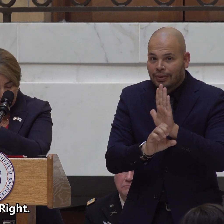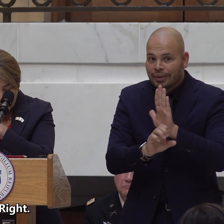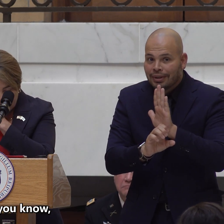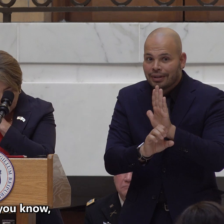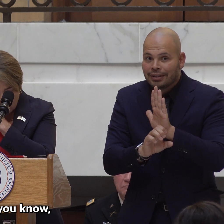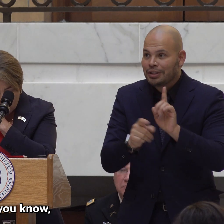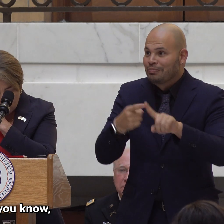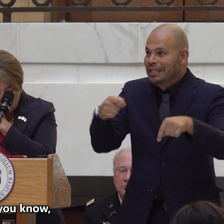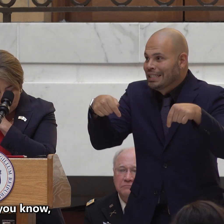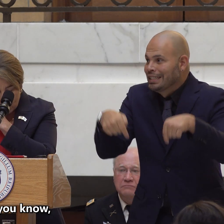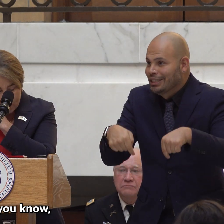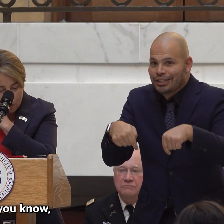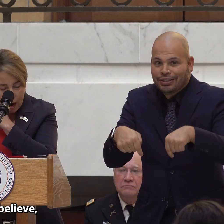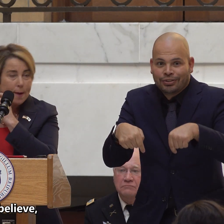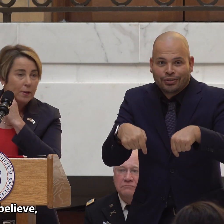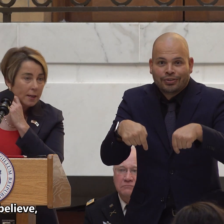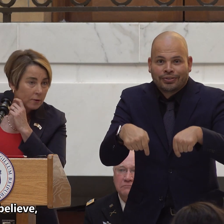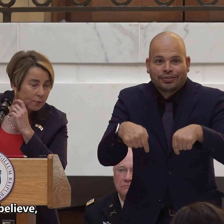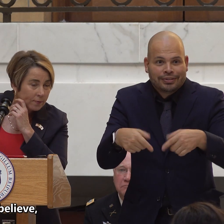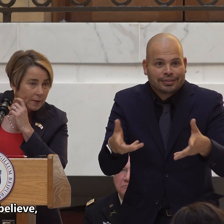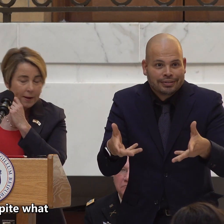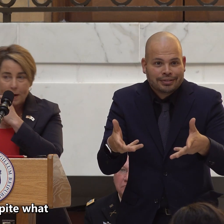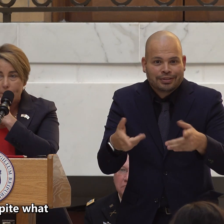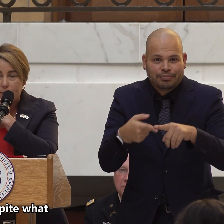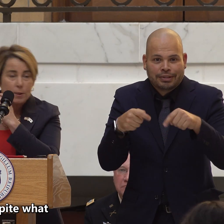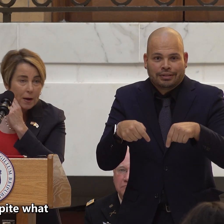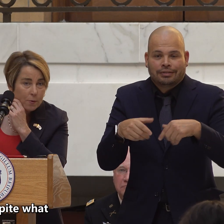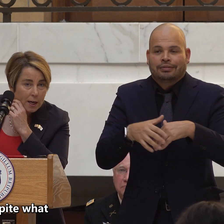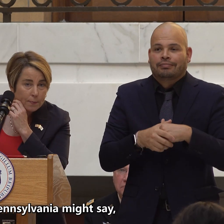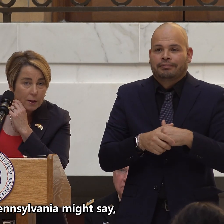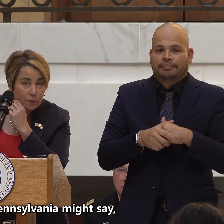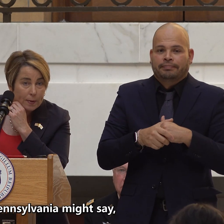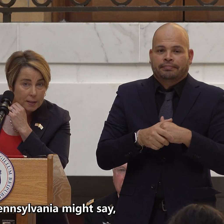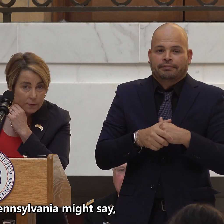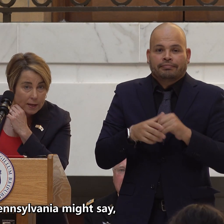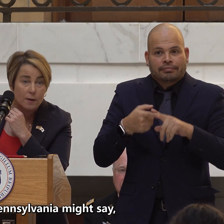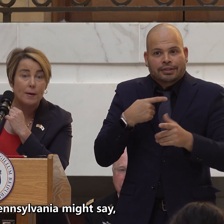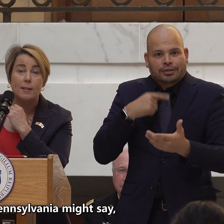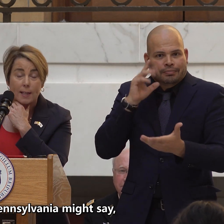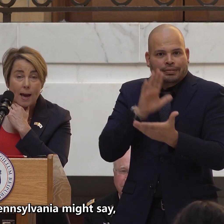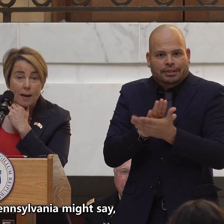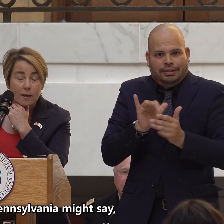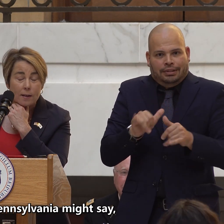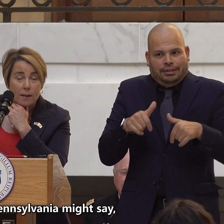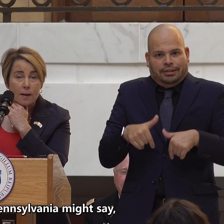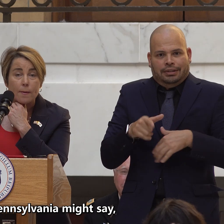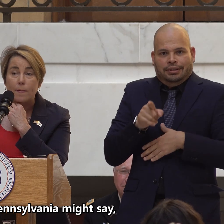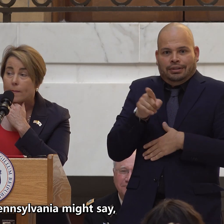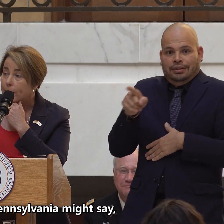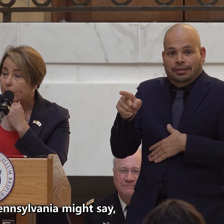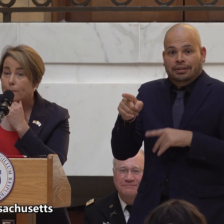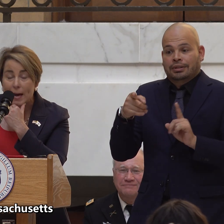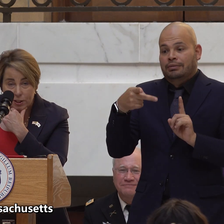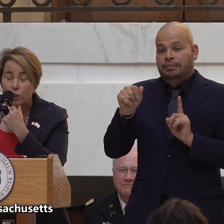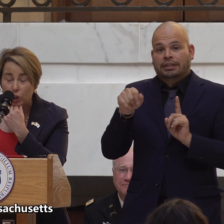right? So, I believe, despite what anybody from Pennsylvania might say,